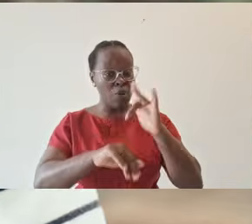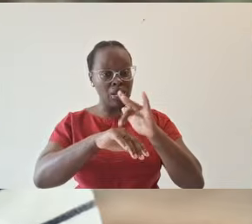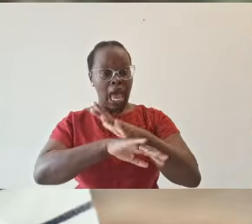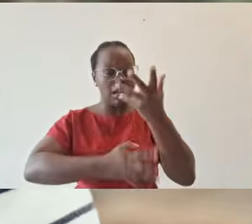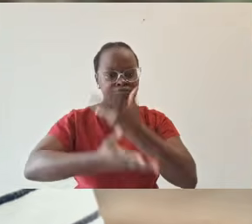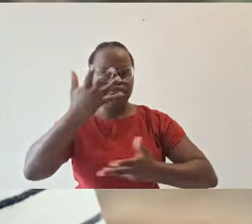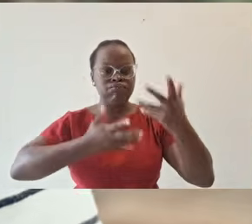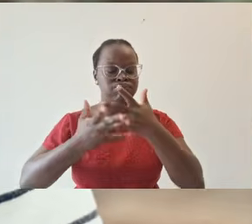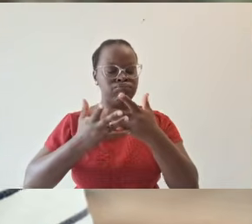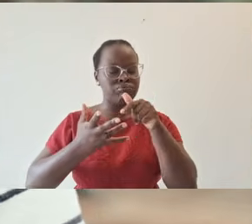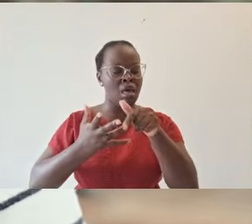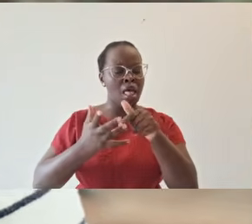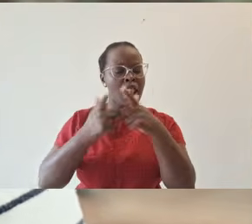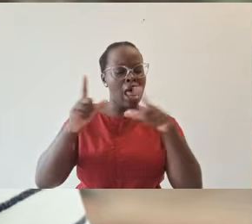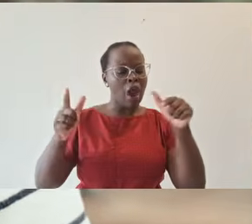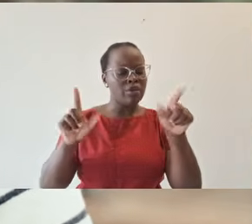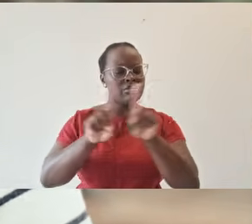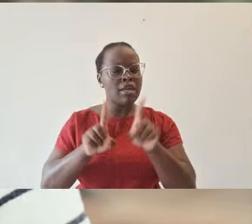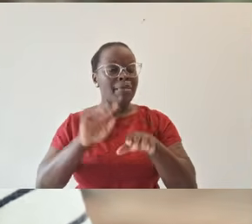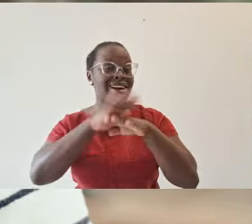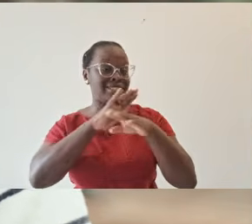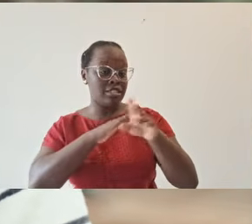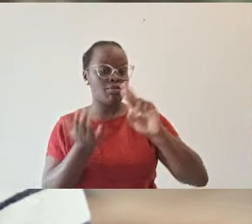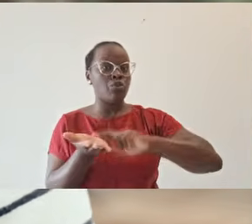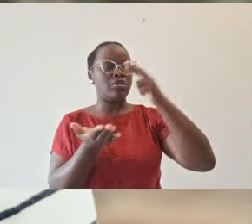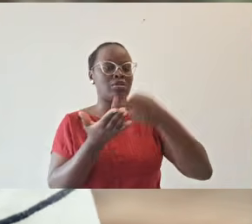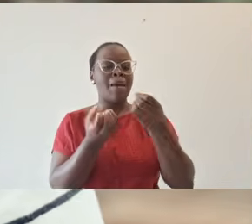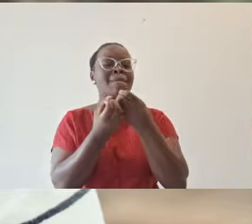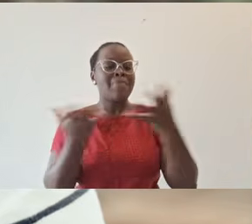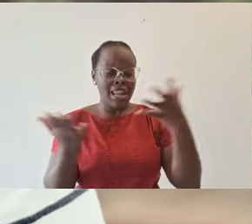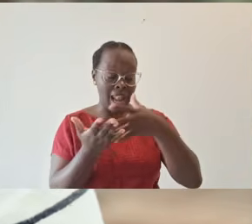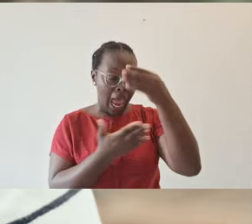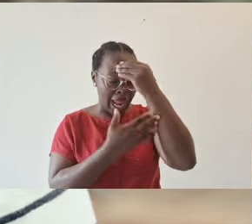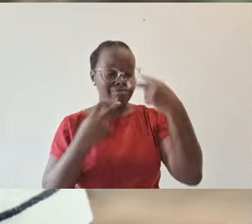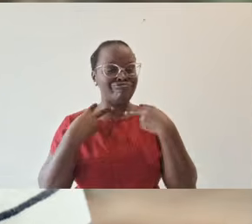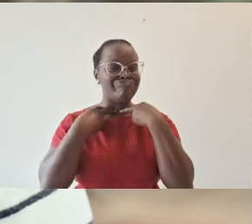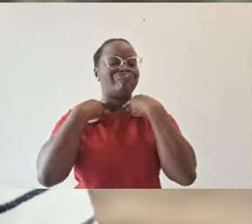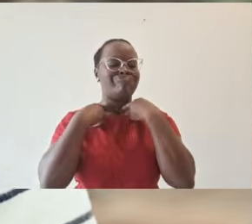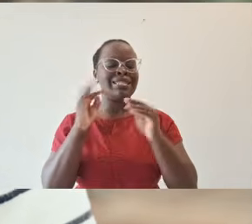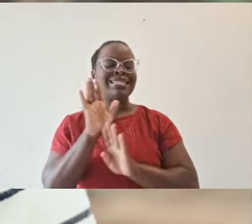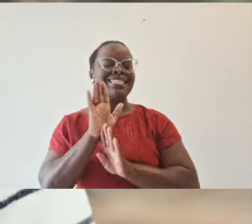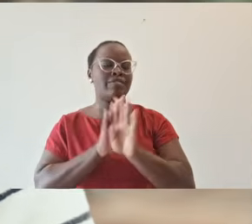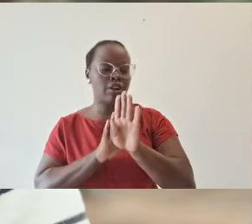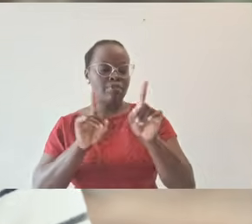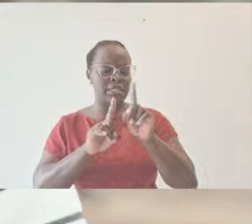exposure to language and accessible learning materials, many learners struggle to develop literary skills and fully engage with the